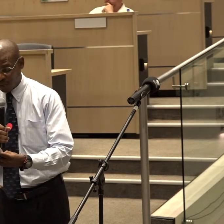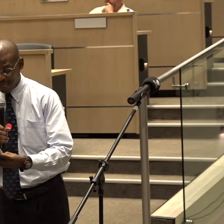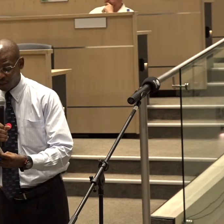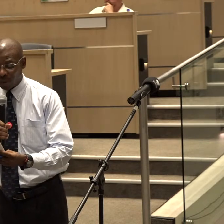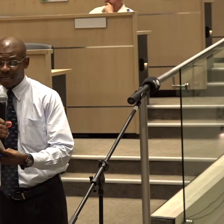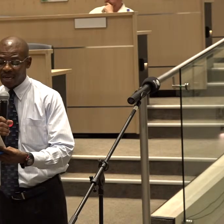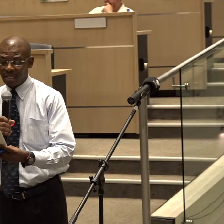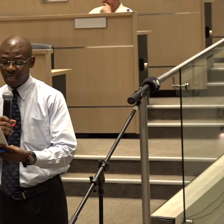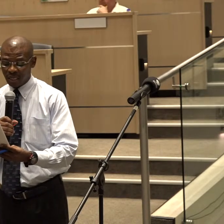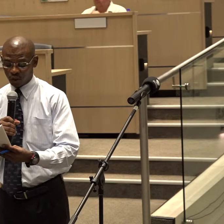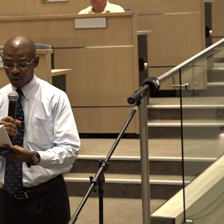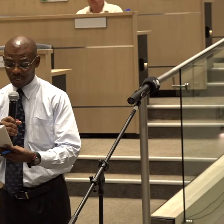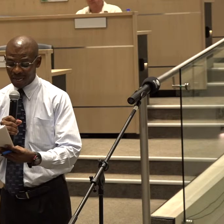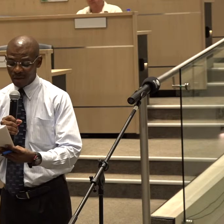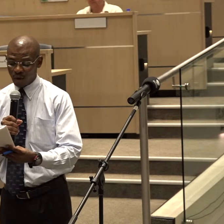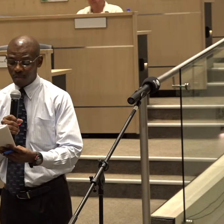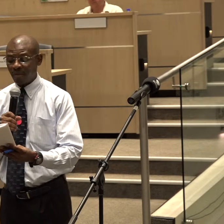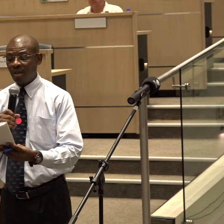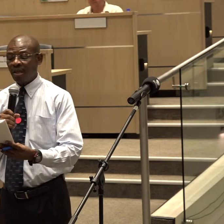foreign